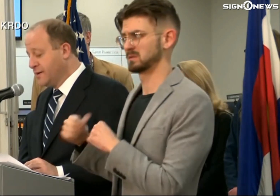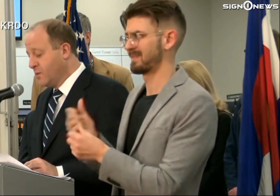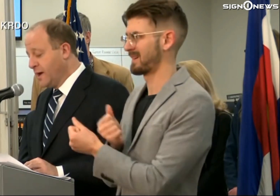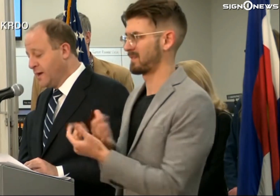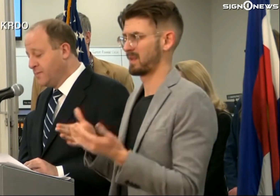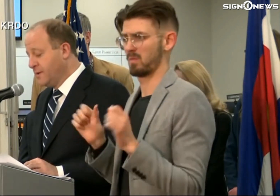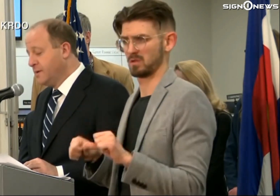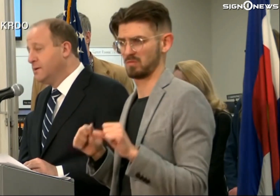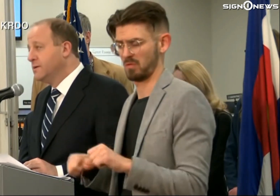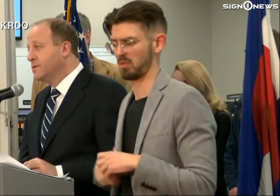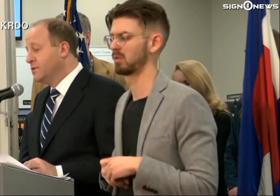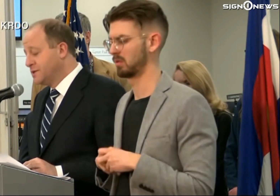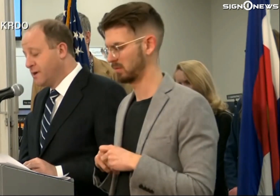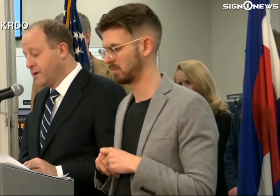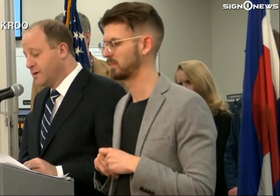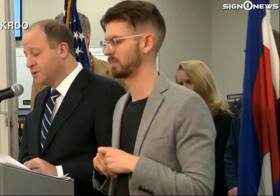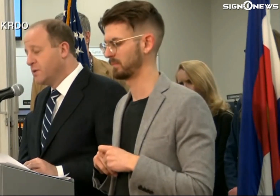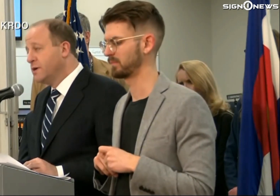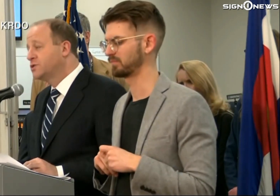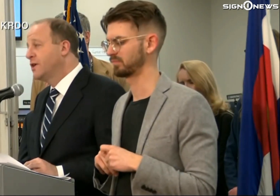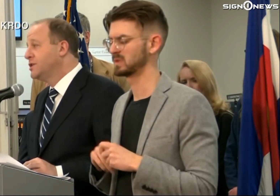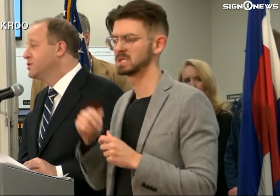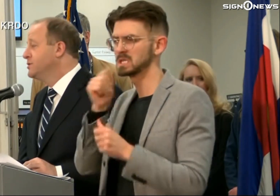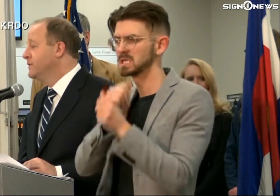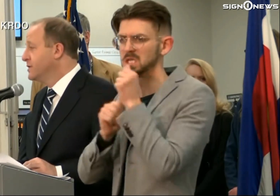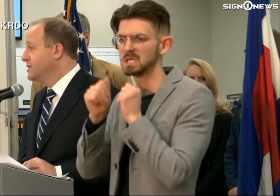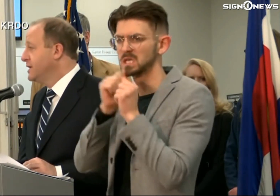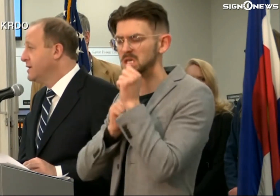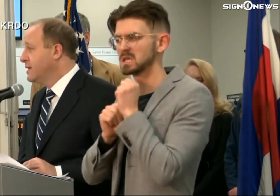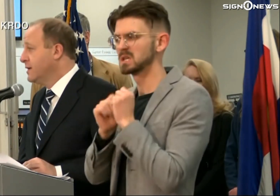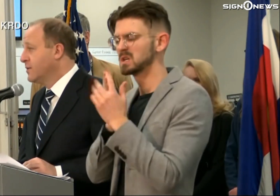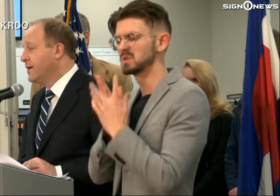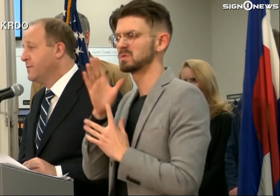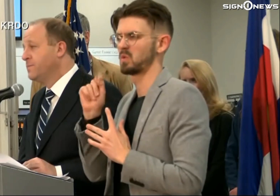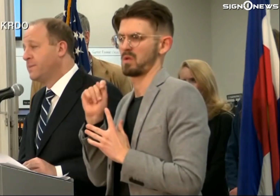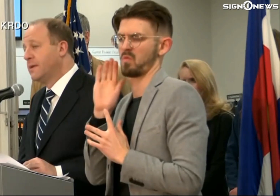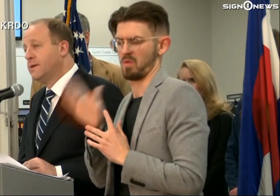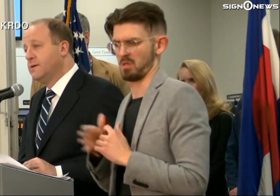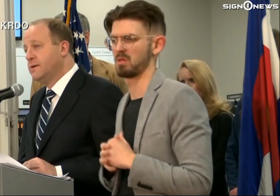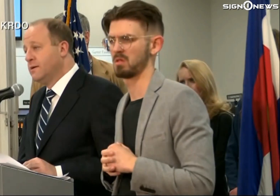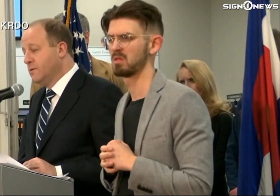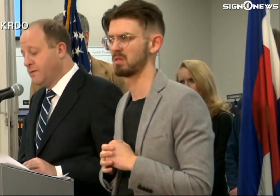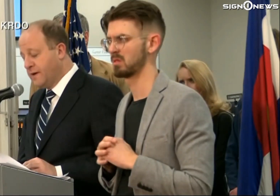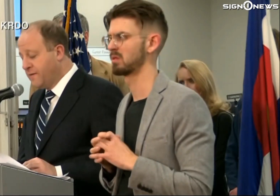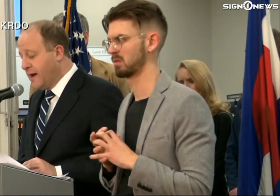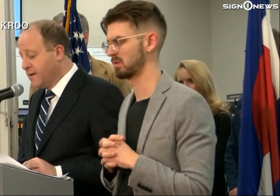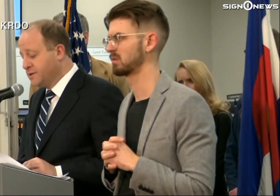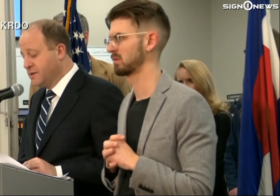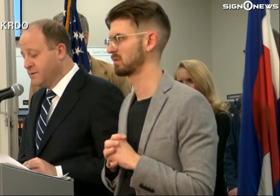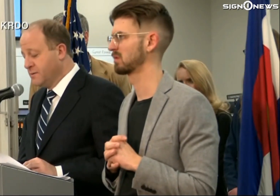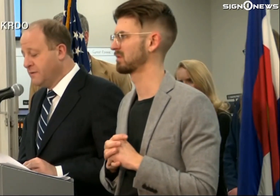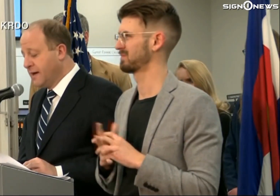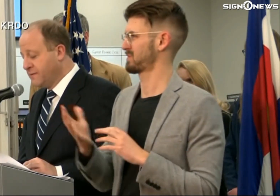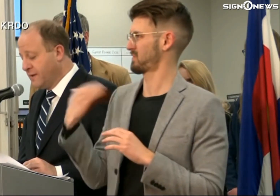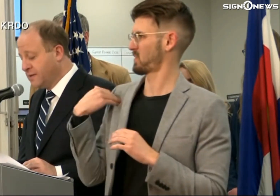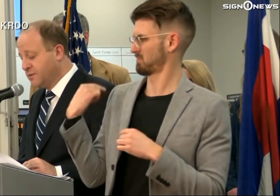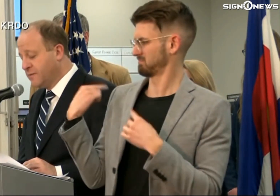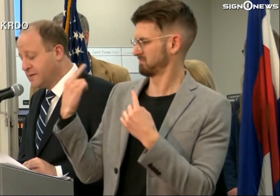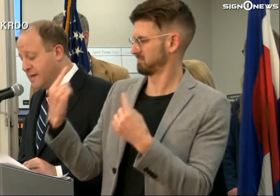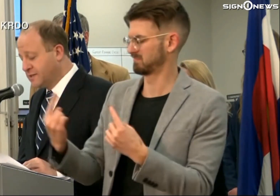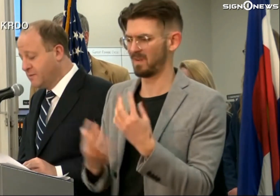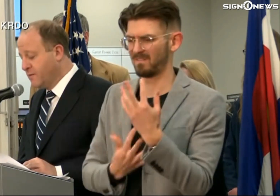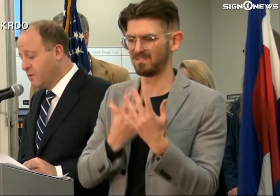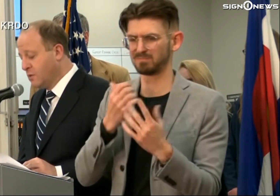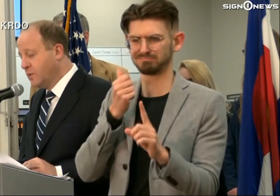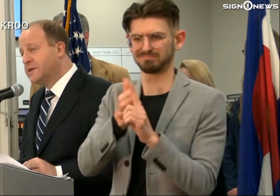will find our way through this darkness. We're no stranger to adversity in Colorado. We've had fires and we've had floods.